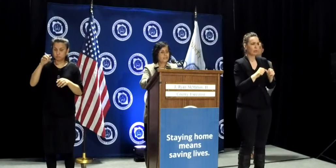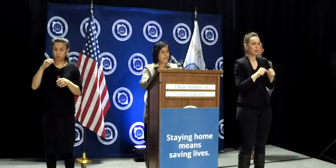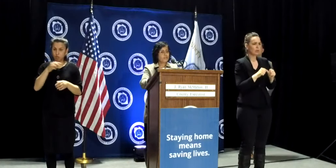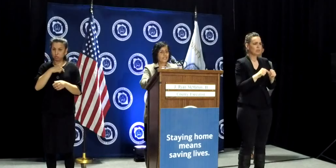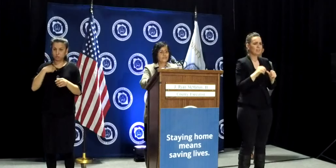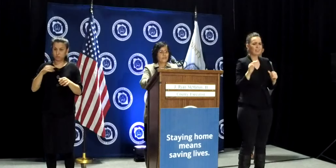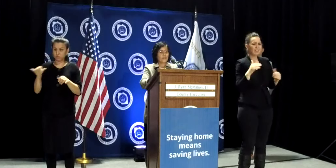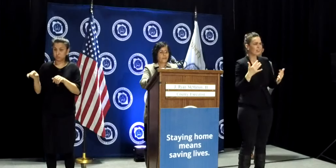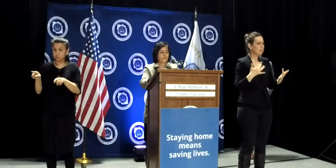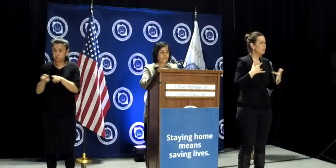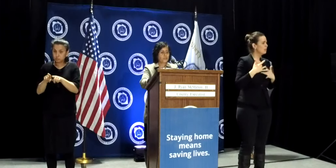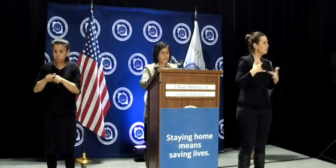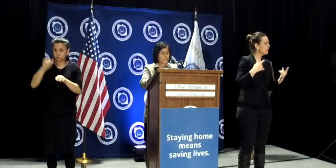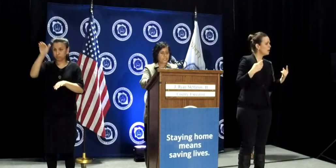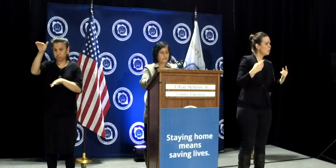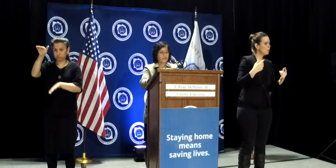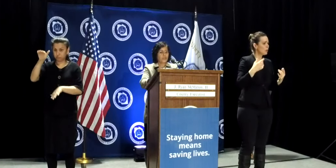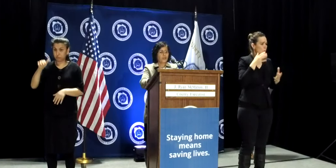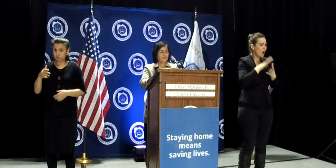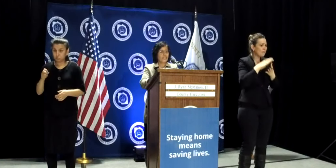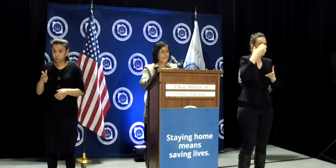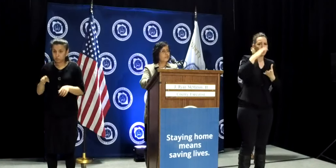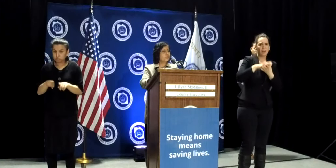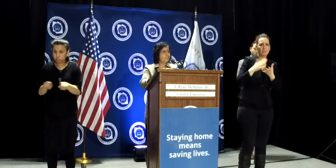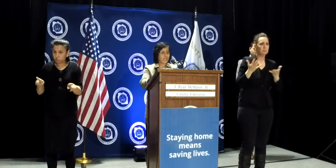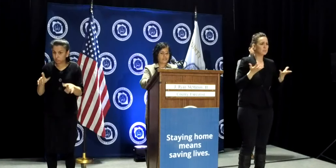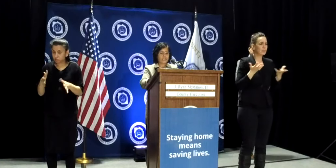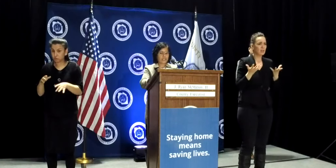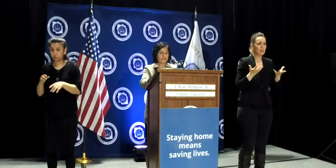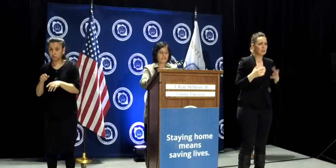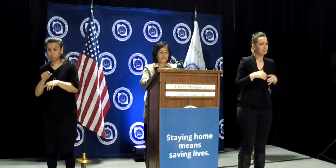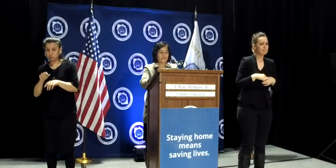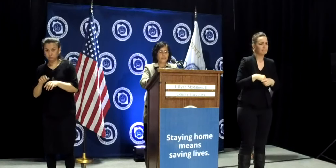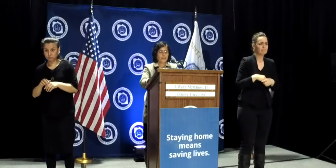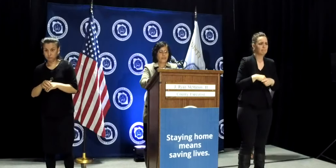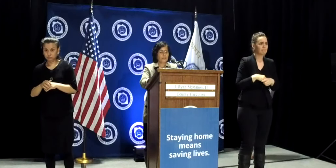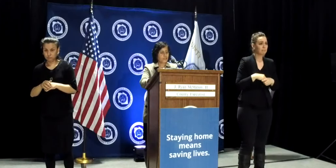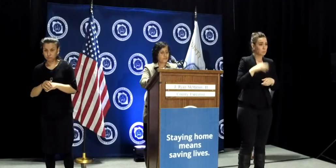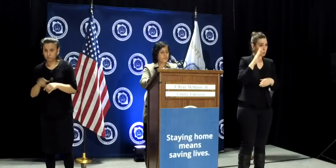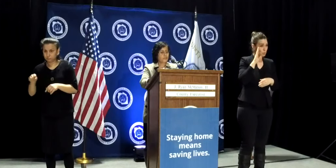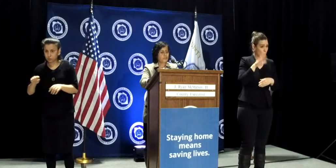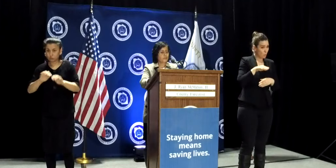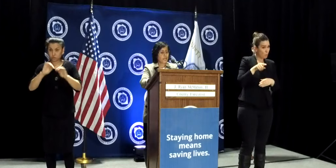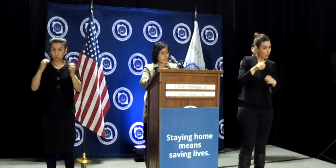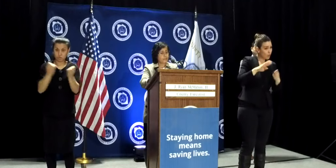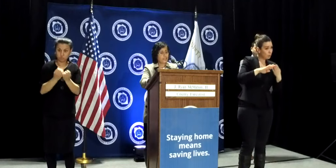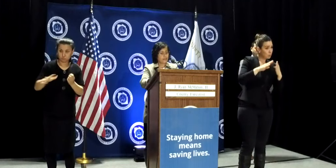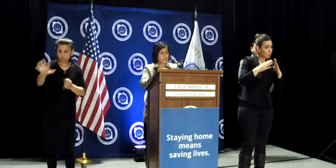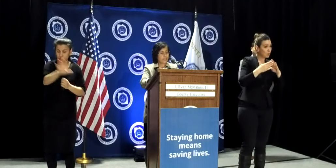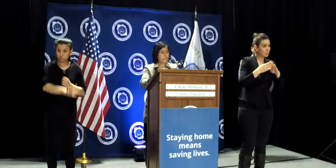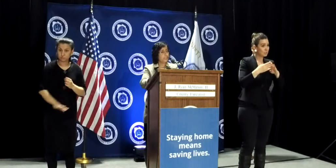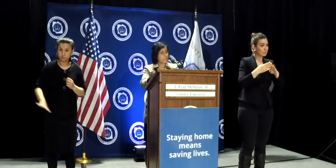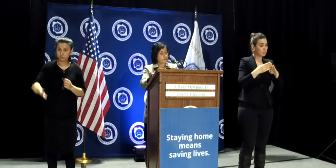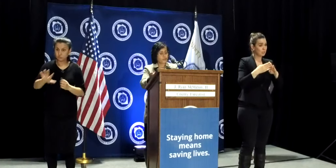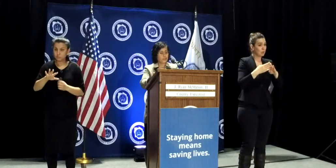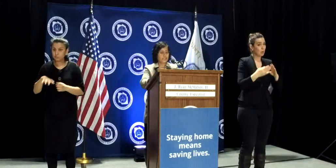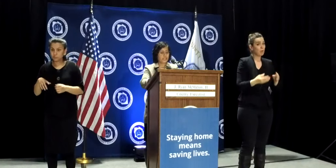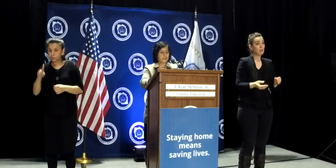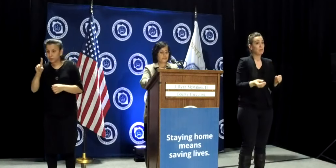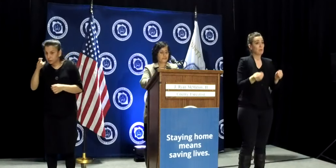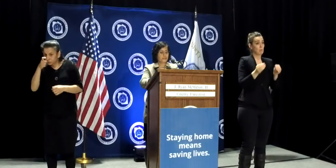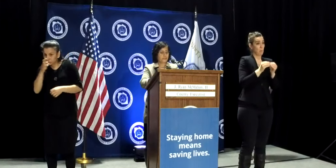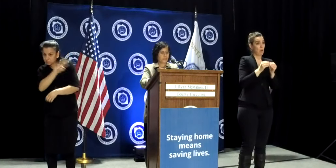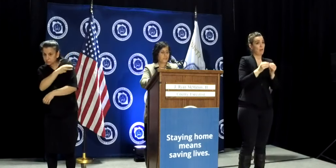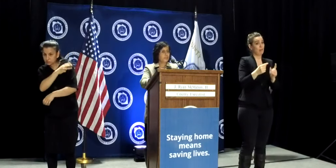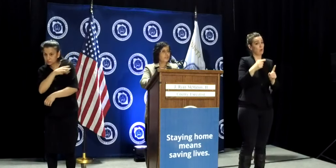While this is happening, the community already had more than 100 cases, and press briefings were happening every day, like we do it